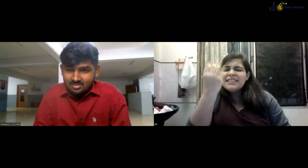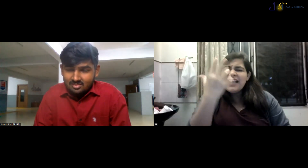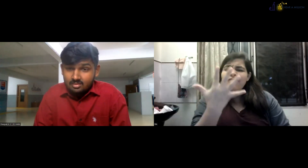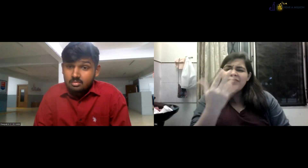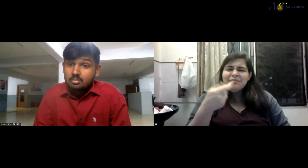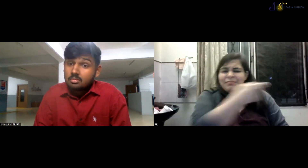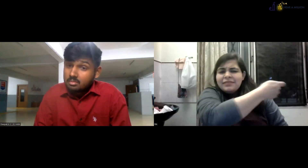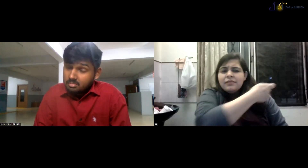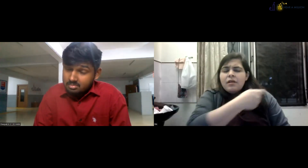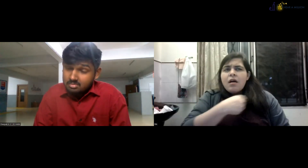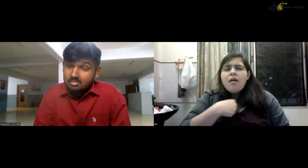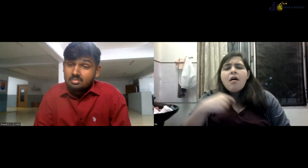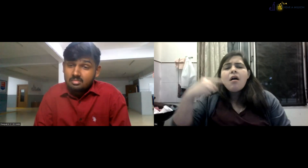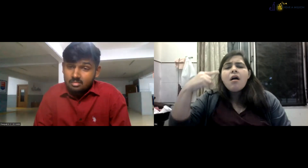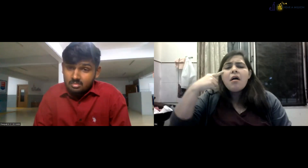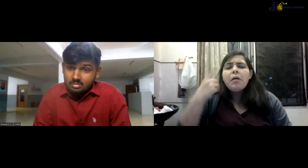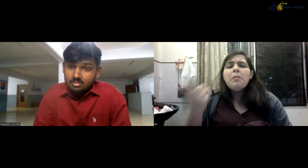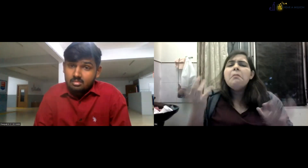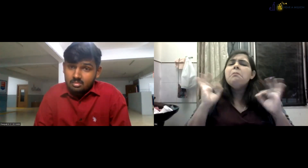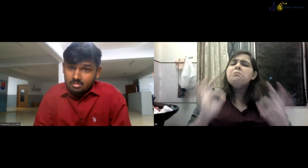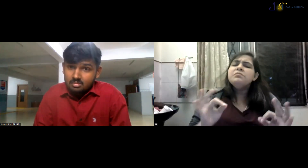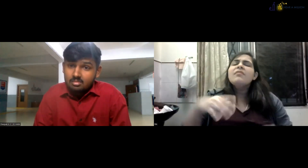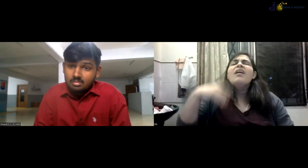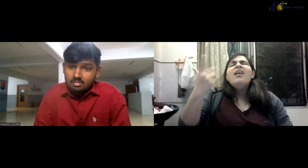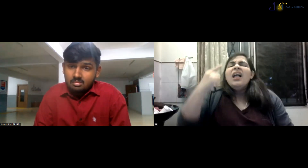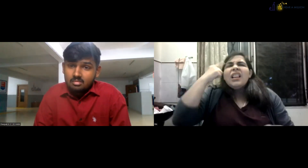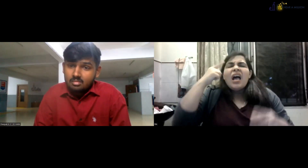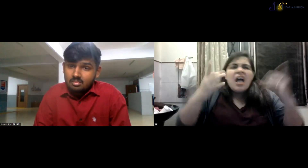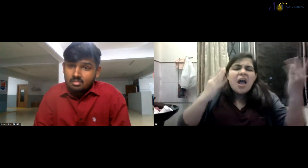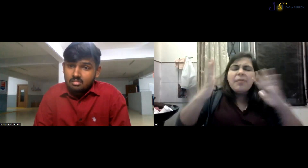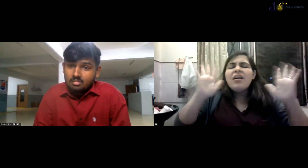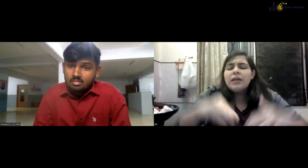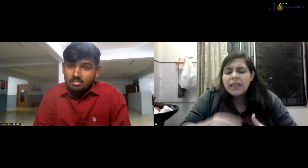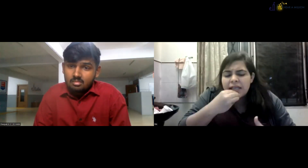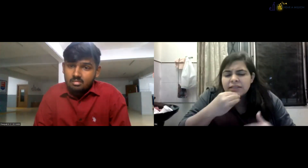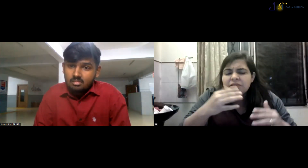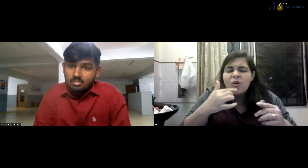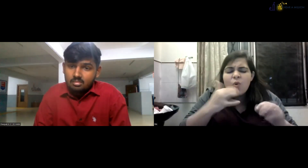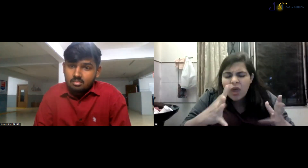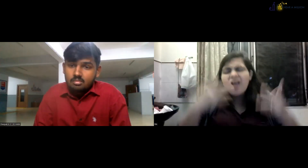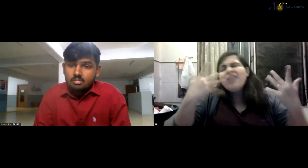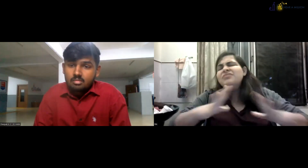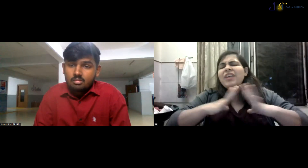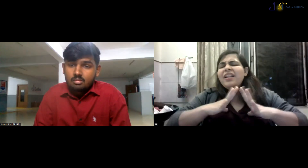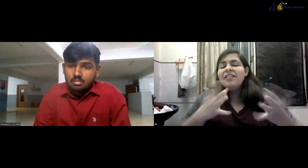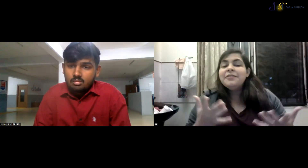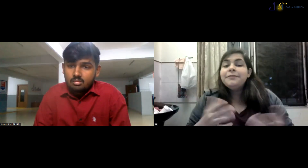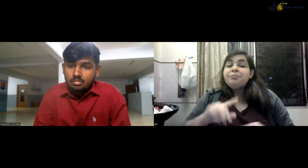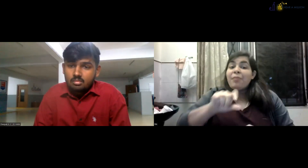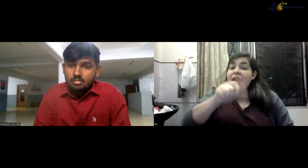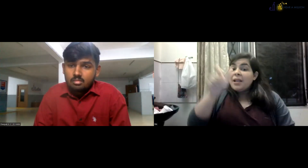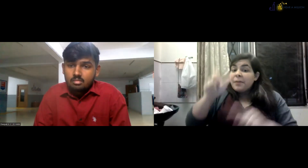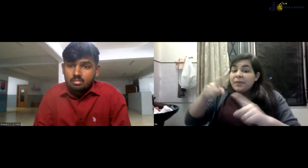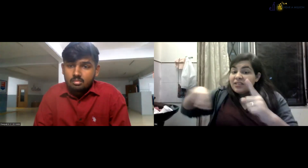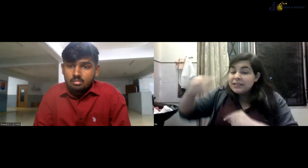other the stalls which are the outside place. So then I thought, yeah, I can eat there as well. So